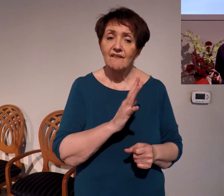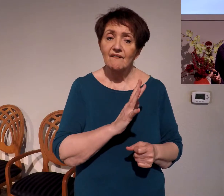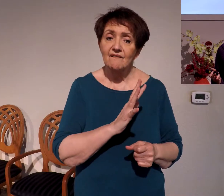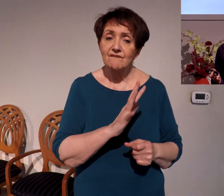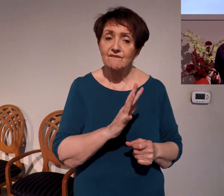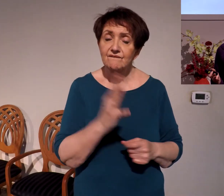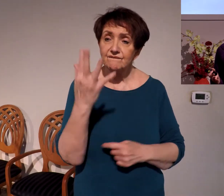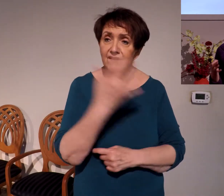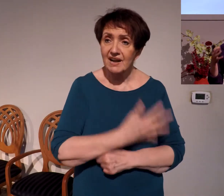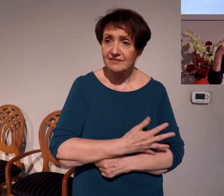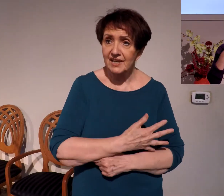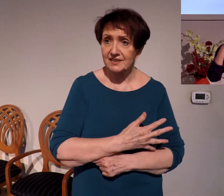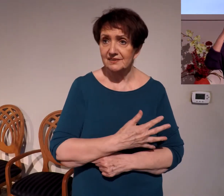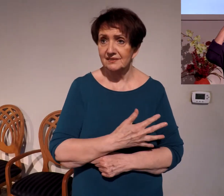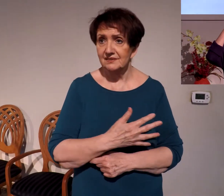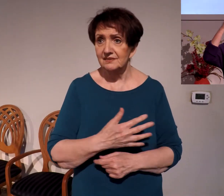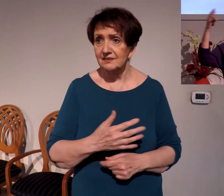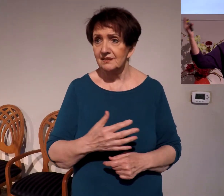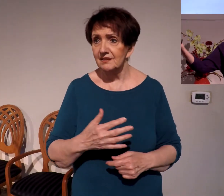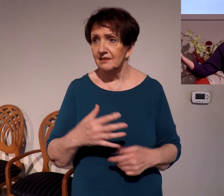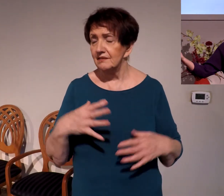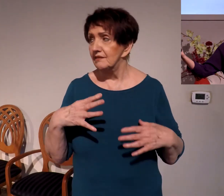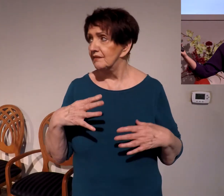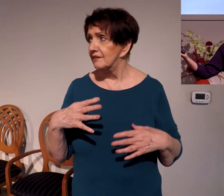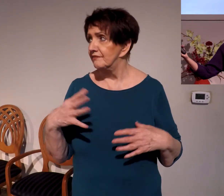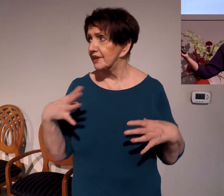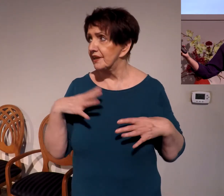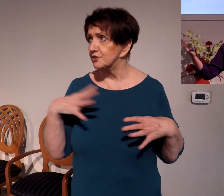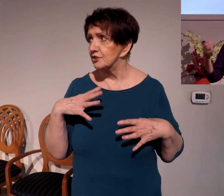was like, oh my God, her head blew off.